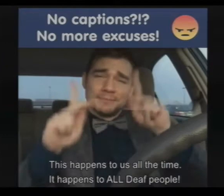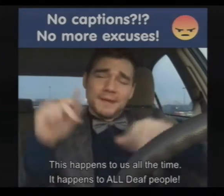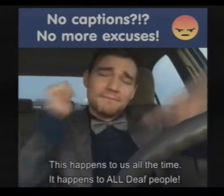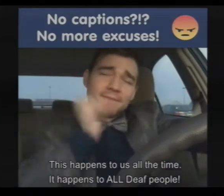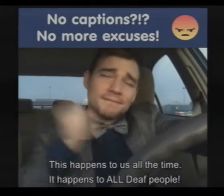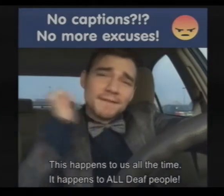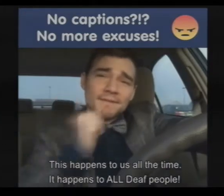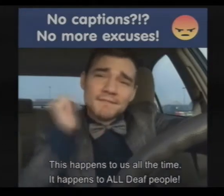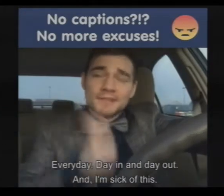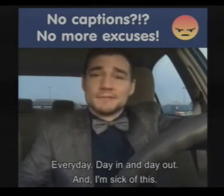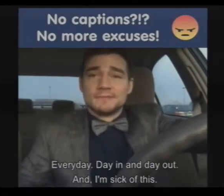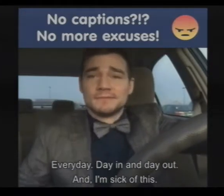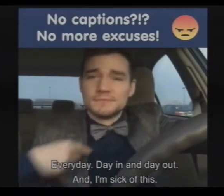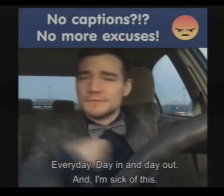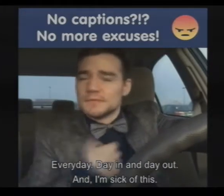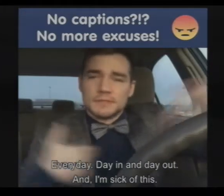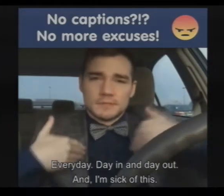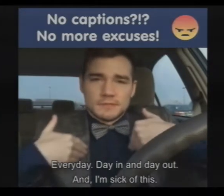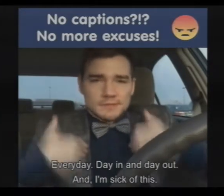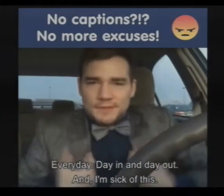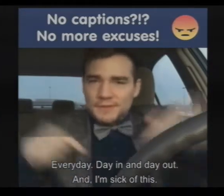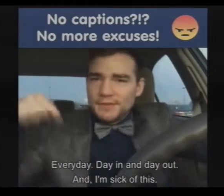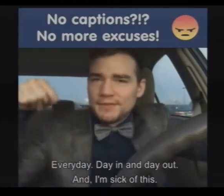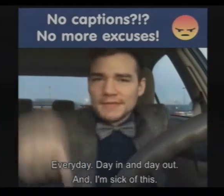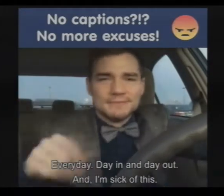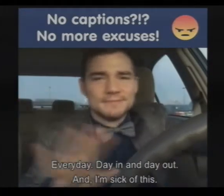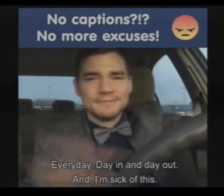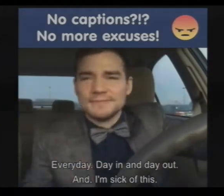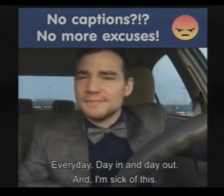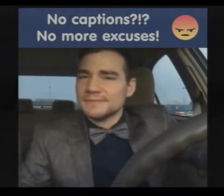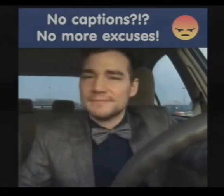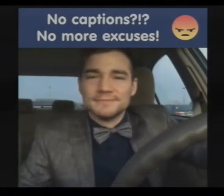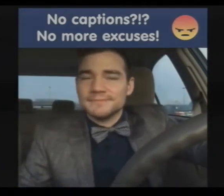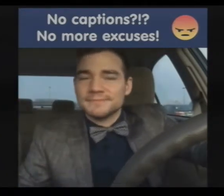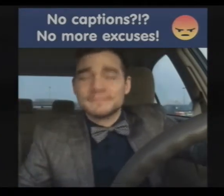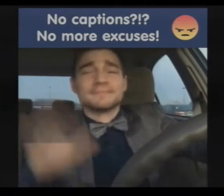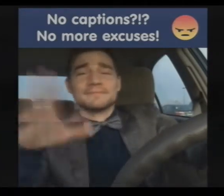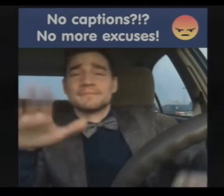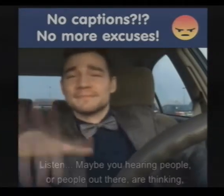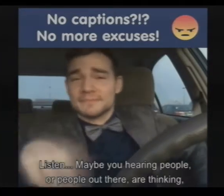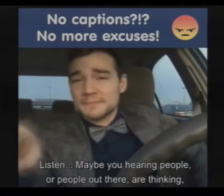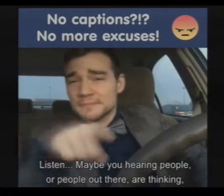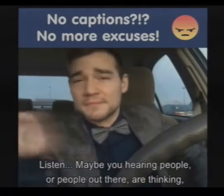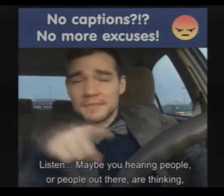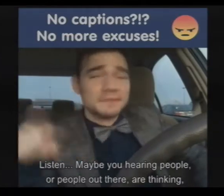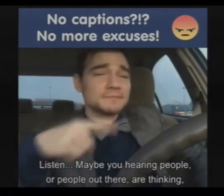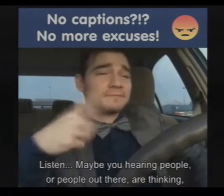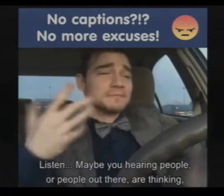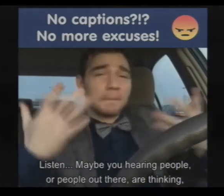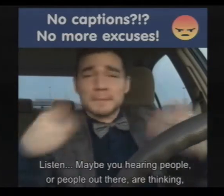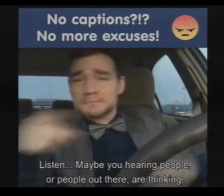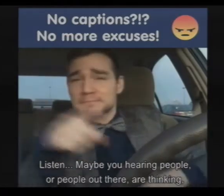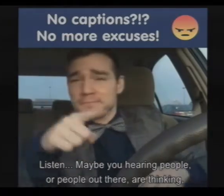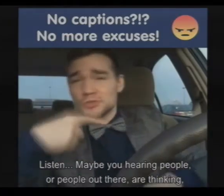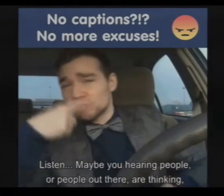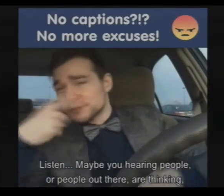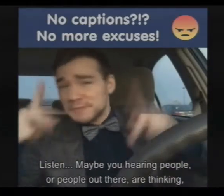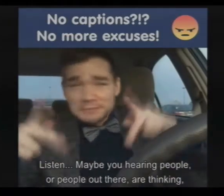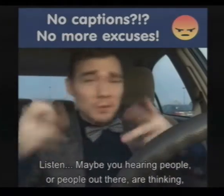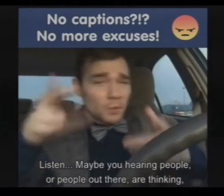deaf people every day, day in and day out, and I'm sick of this. Listen, maybe you hearing people